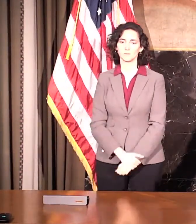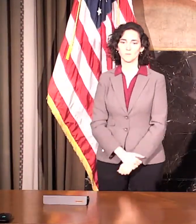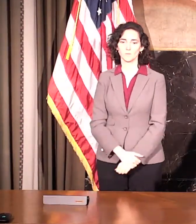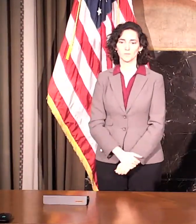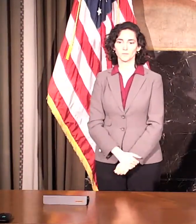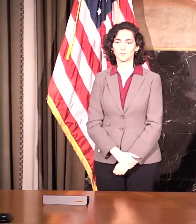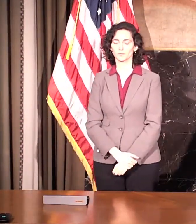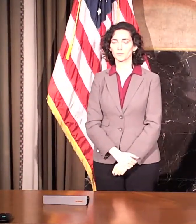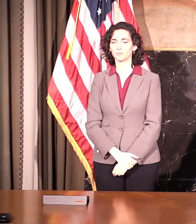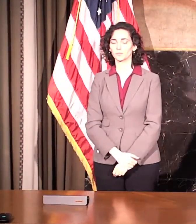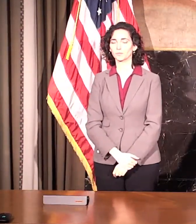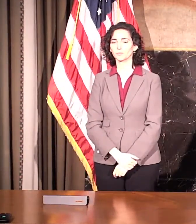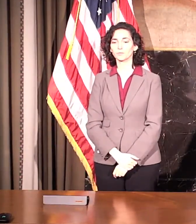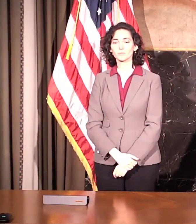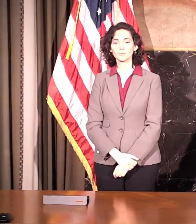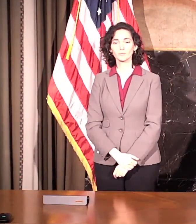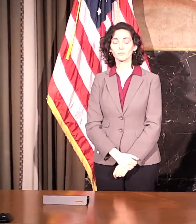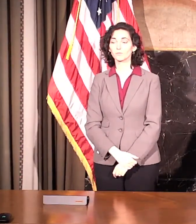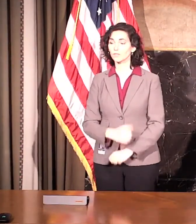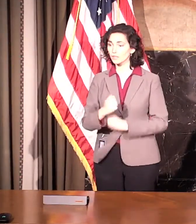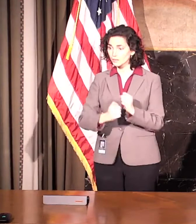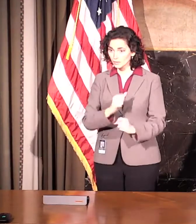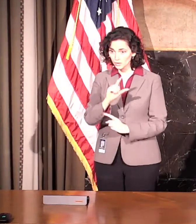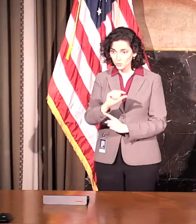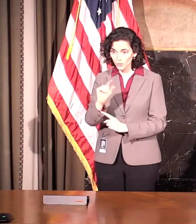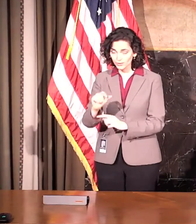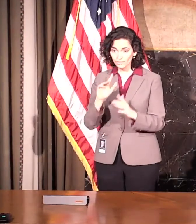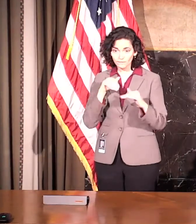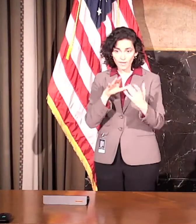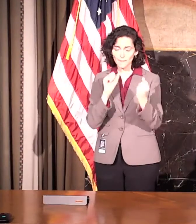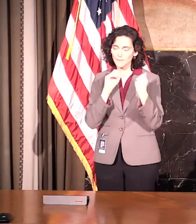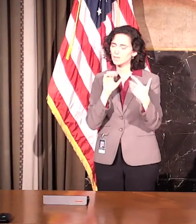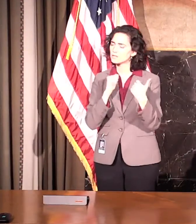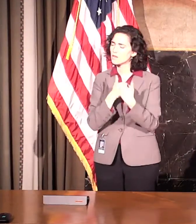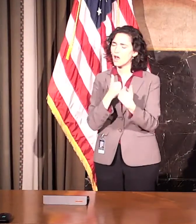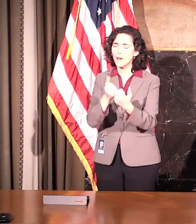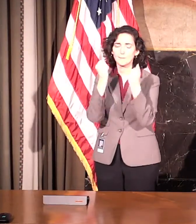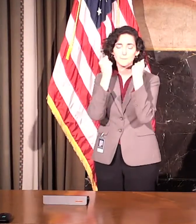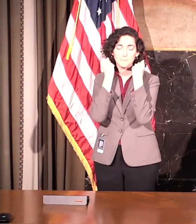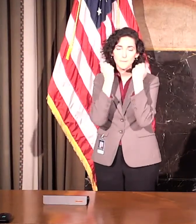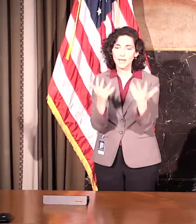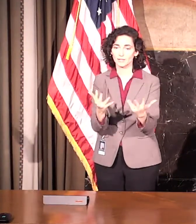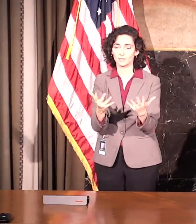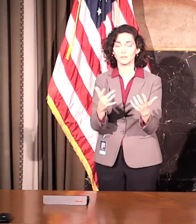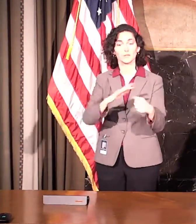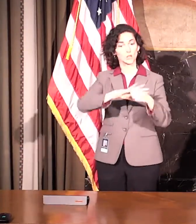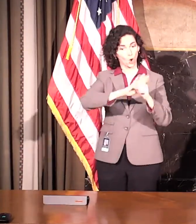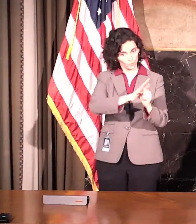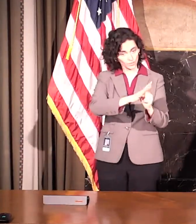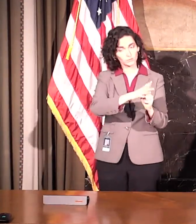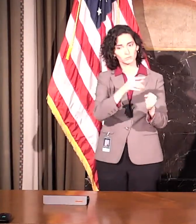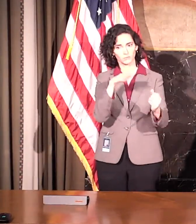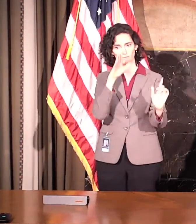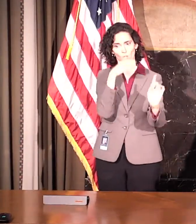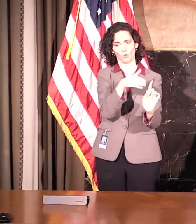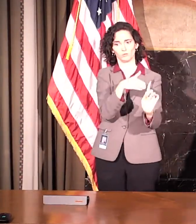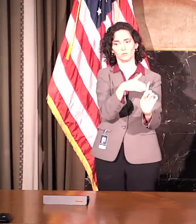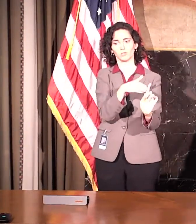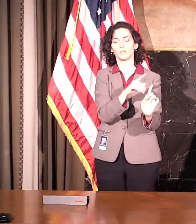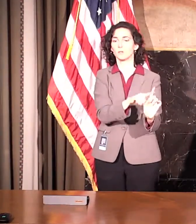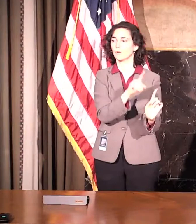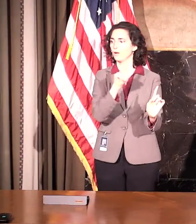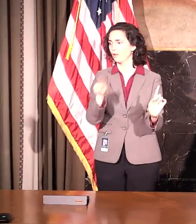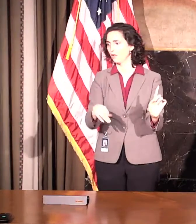Despite all the challenges that we've had in 2020, and there have been many, the pandemic is what we've been talking about thus far, but we